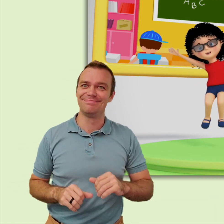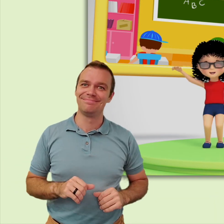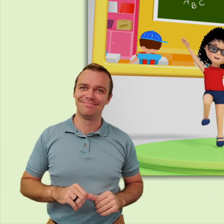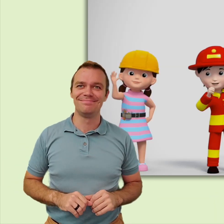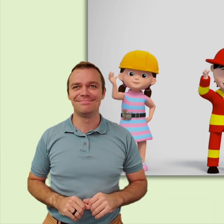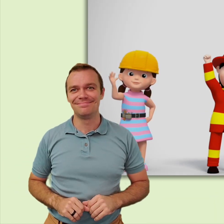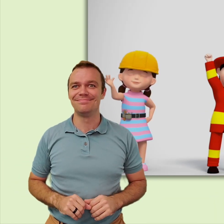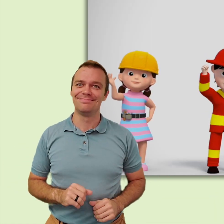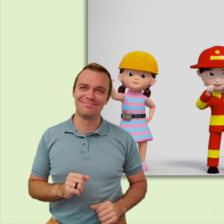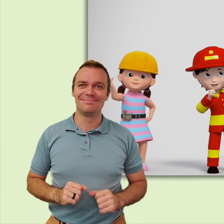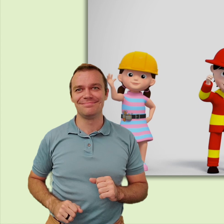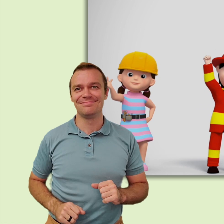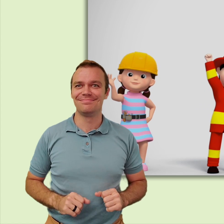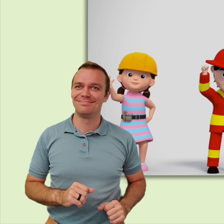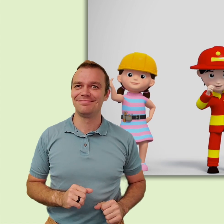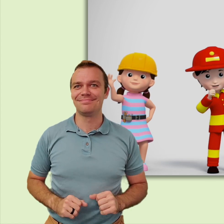do.